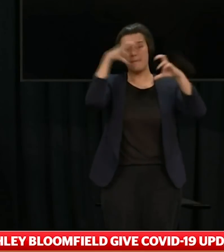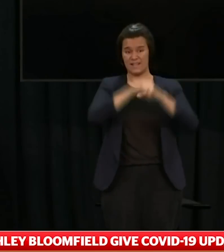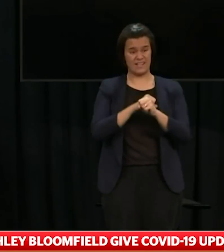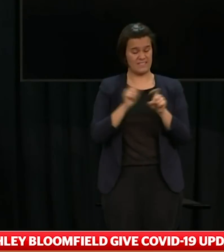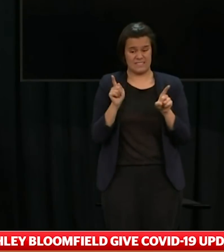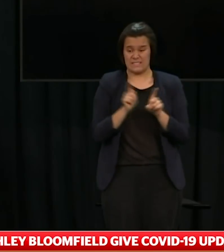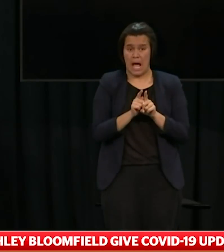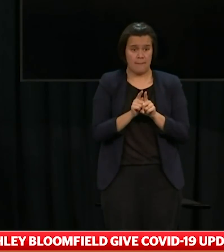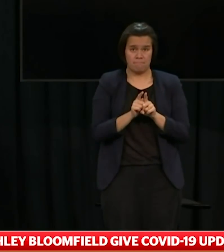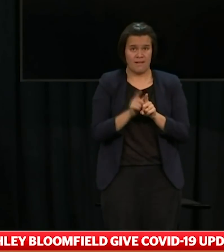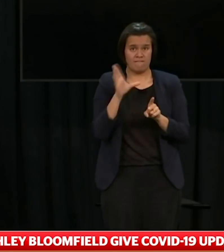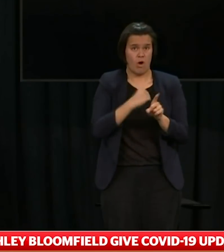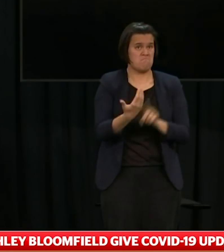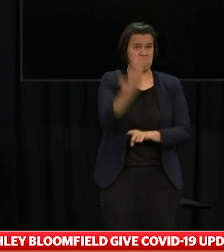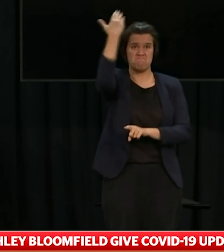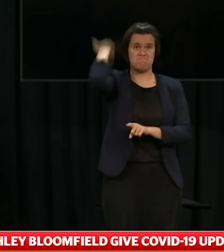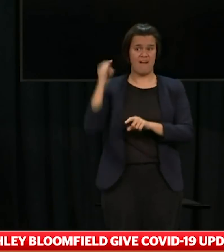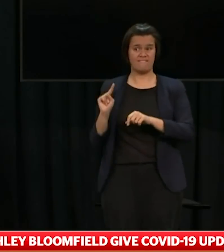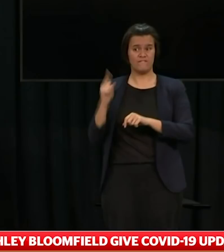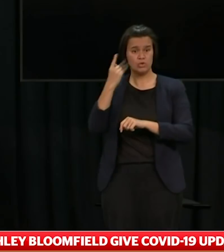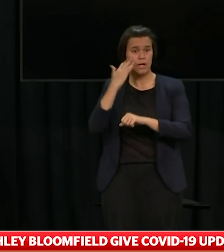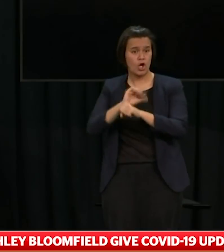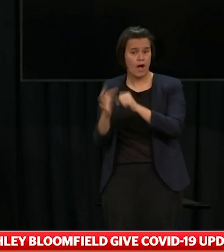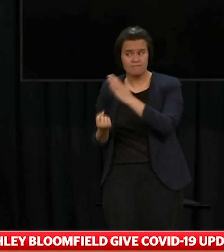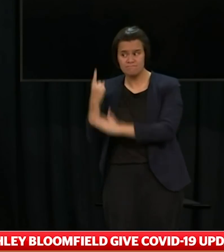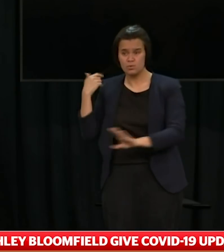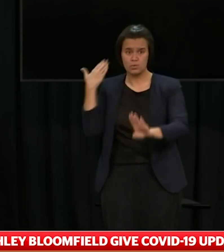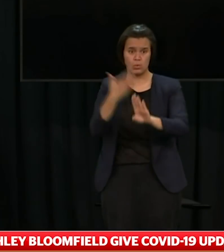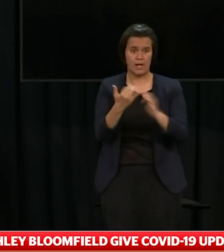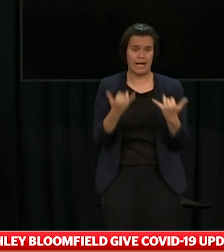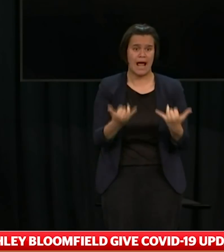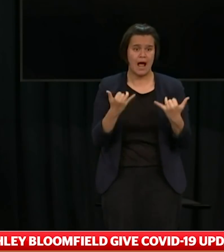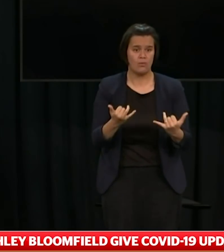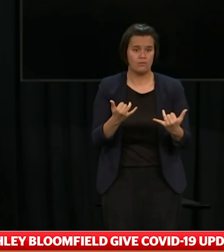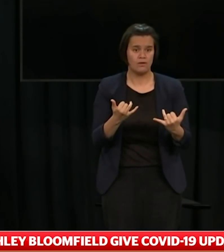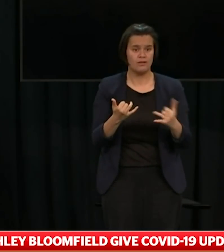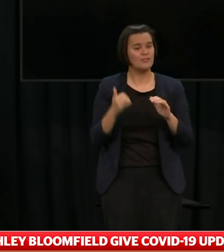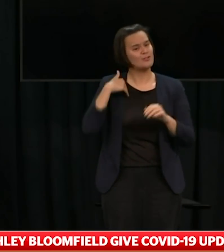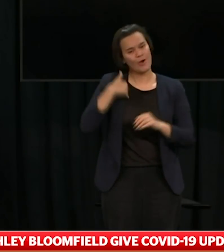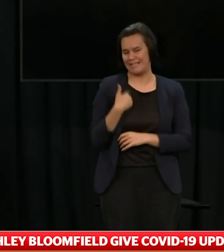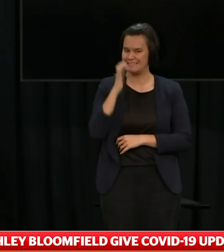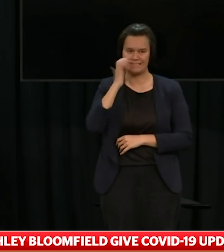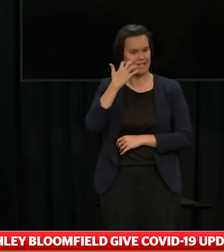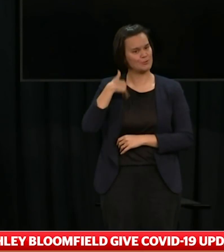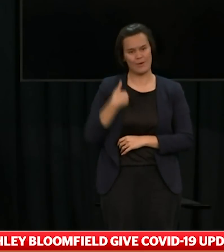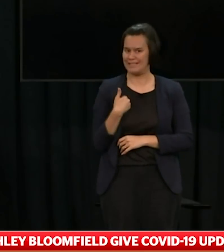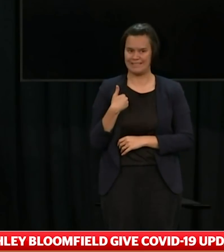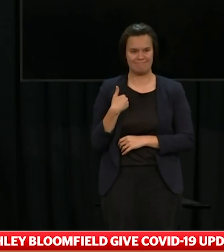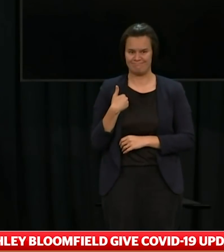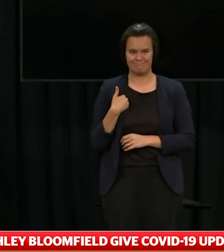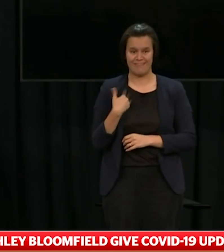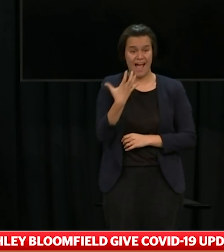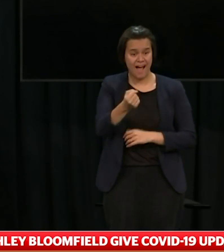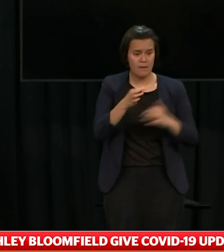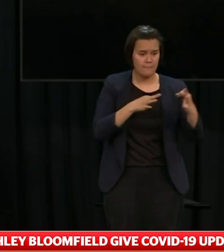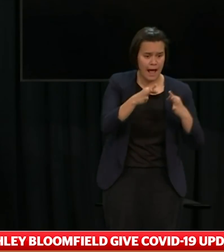believed in the moment we first took decisions on how to manage the pandemic, that we don't need to be afraid. We have more tools now than we did